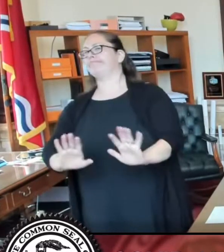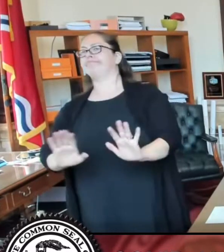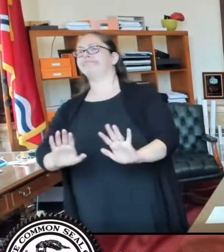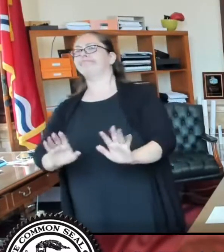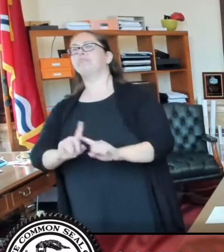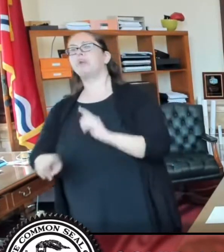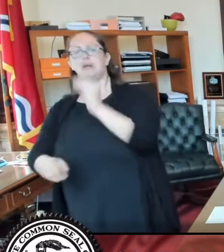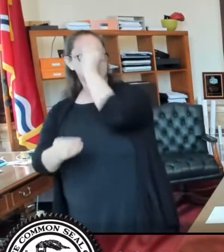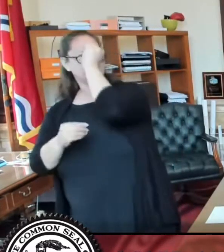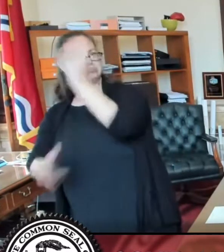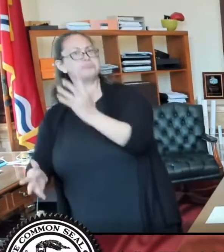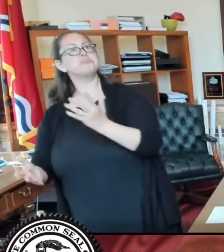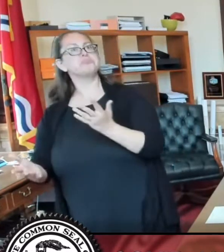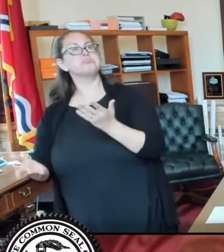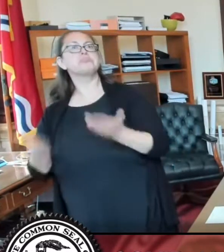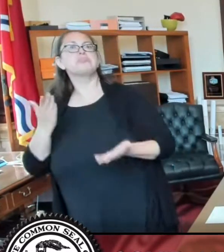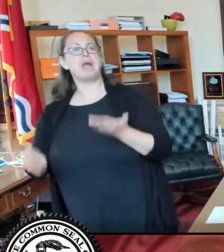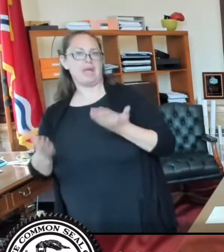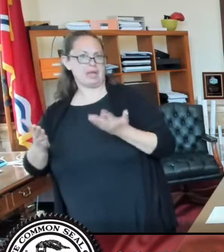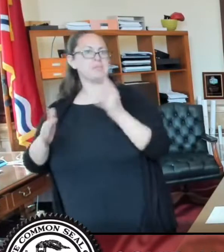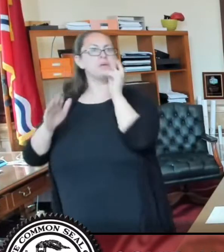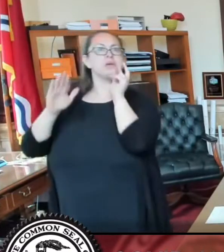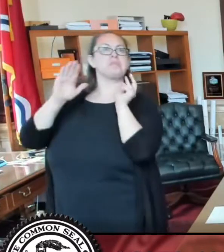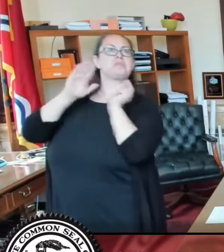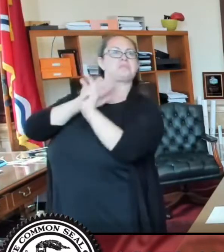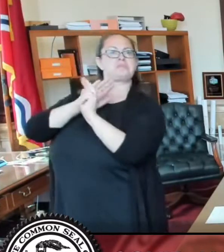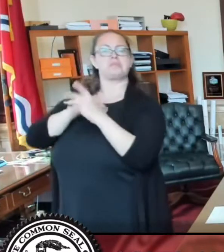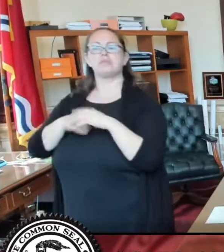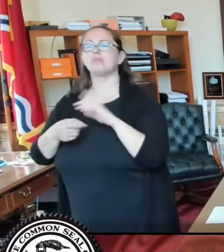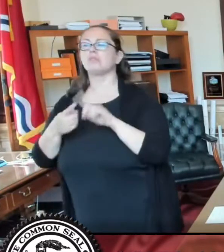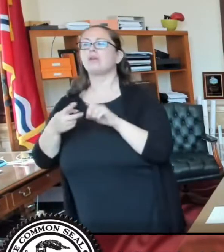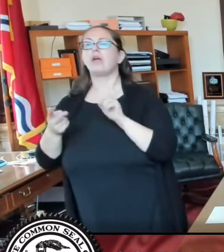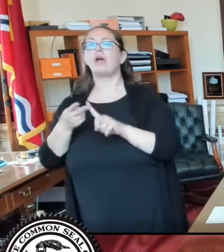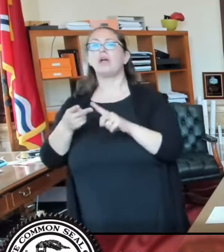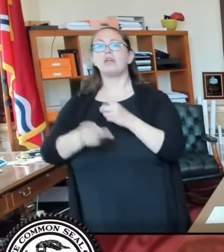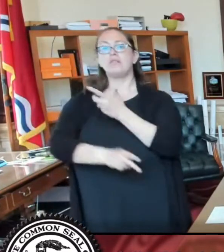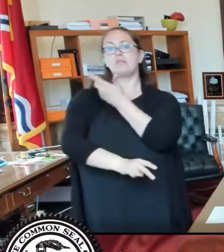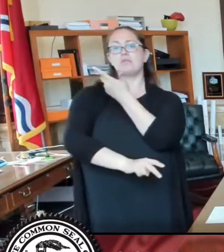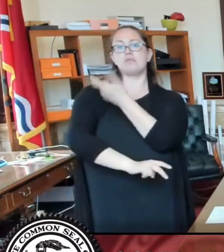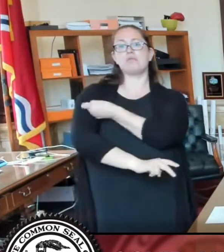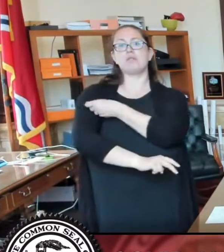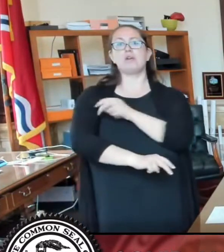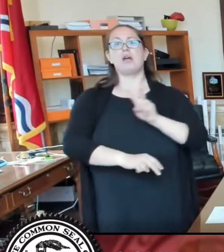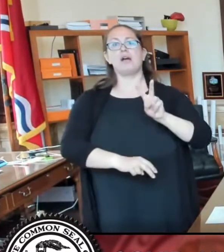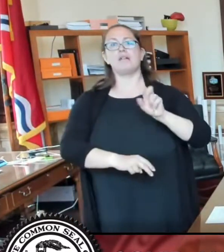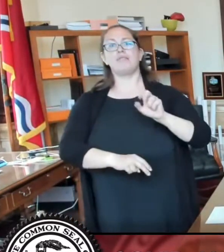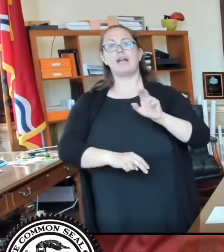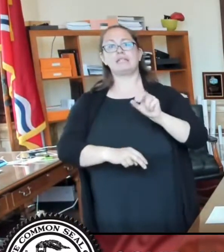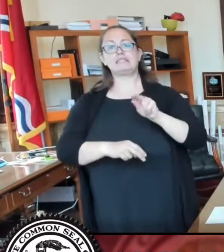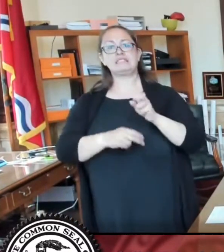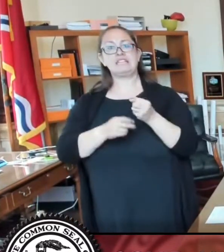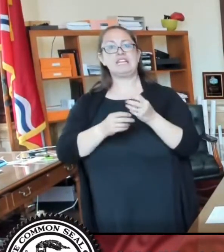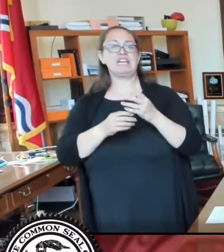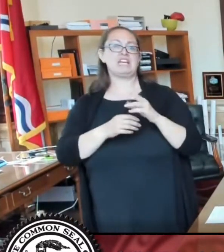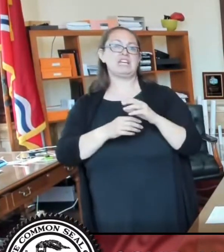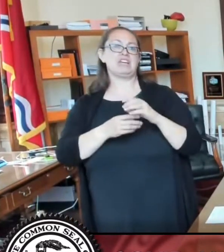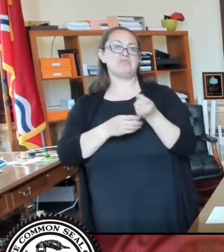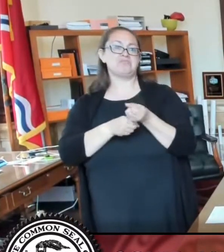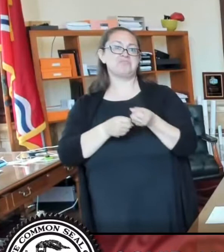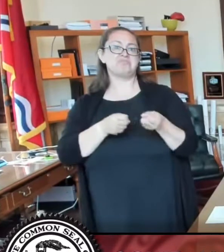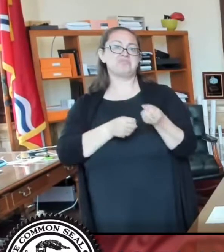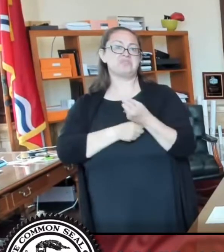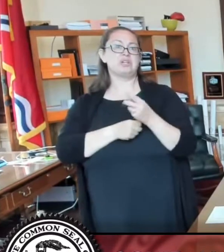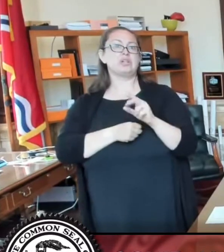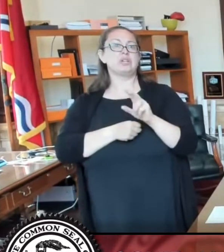And then, of course, very hopeful that we might have a vaccine for this around the first of the year. Again, no guarantees.